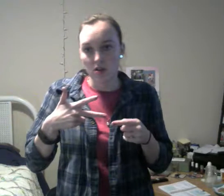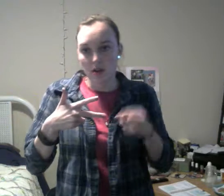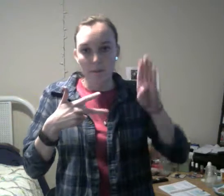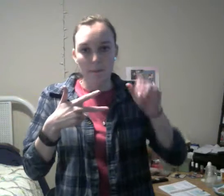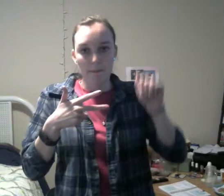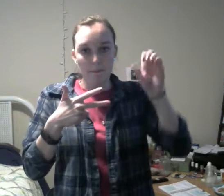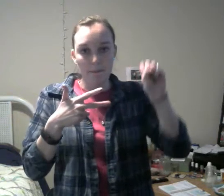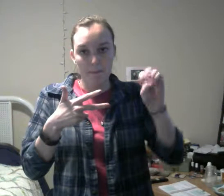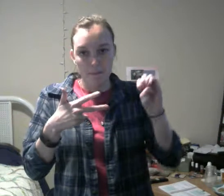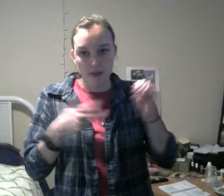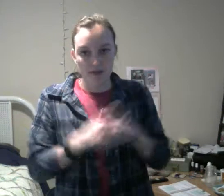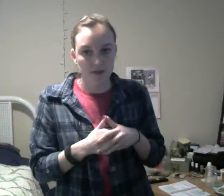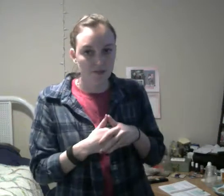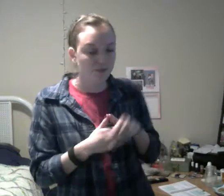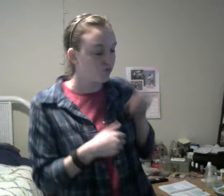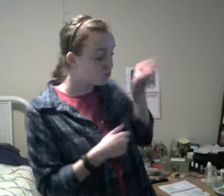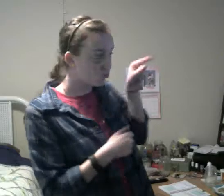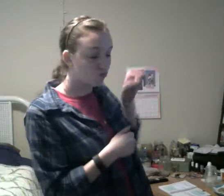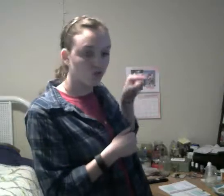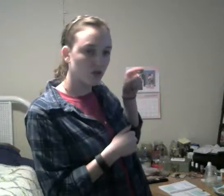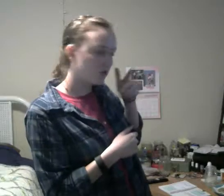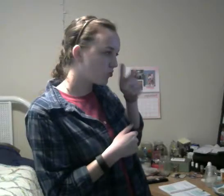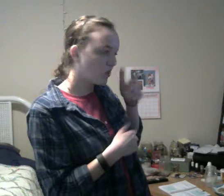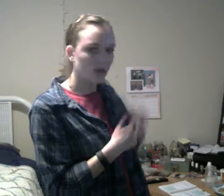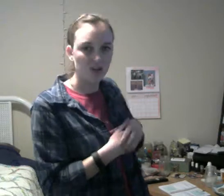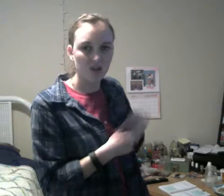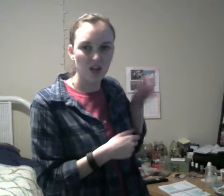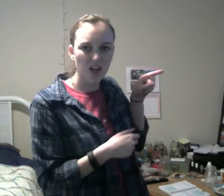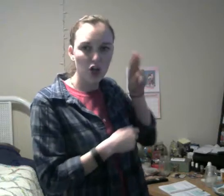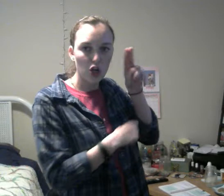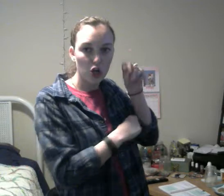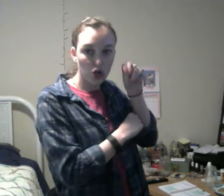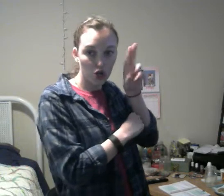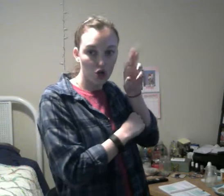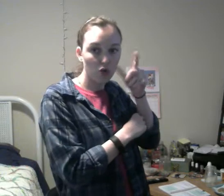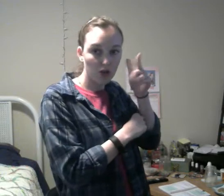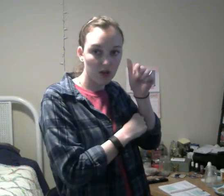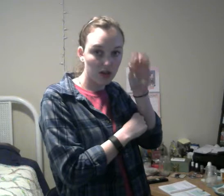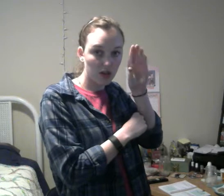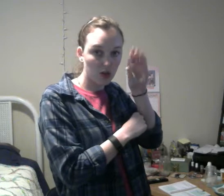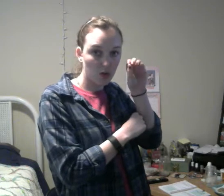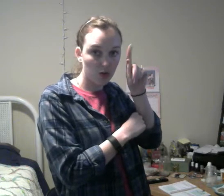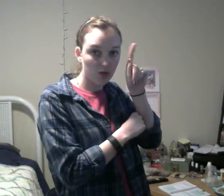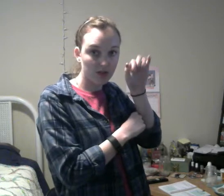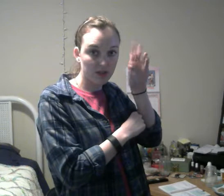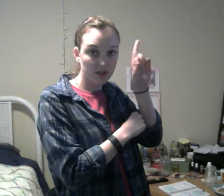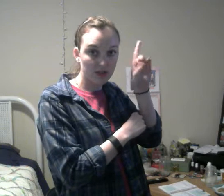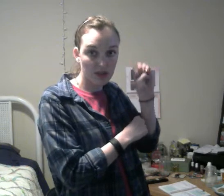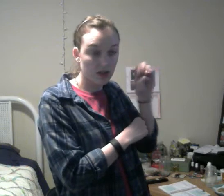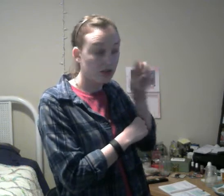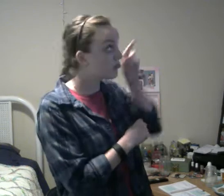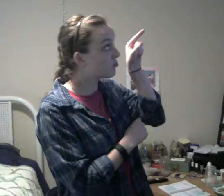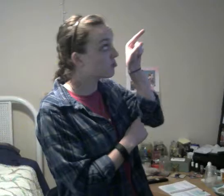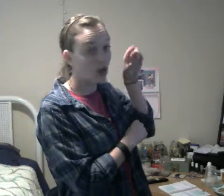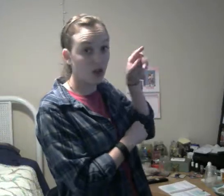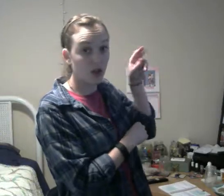another nucleotide, and this would be another nucleotide, and then there'd be a 4th nucleotide up on the top. And